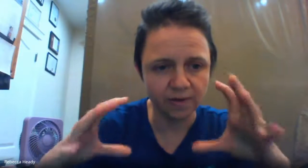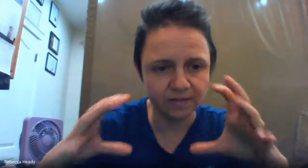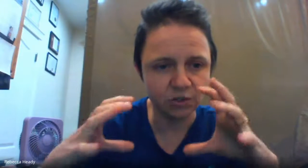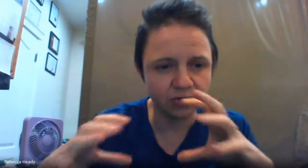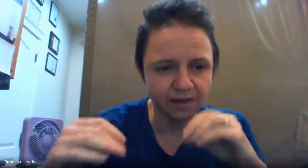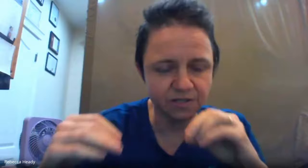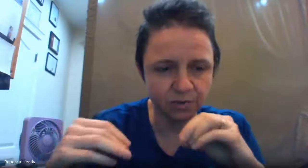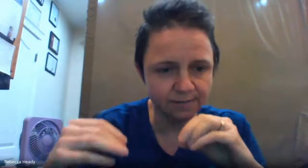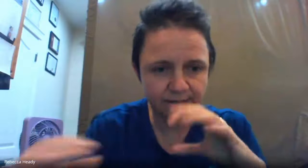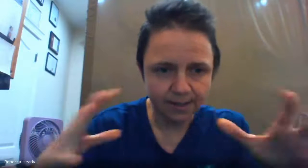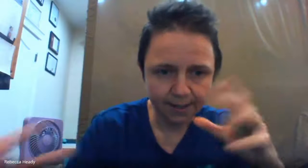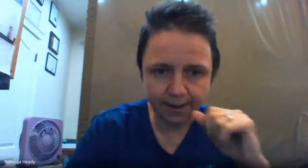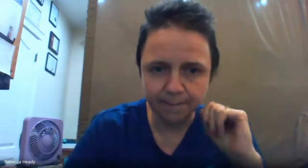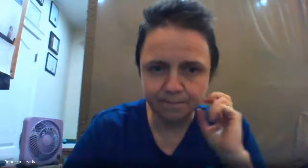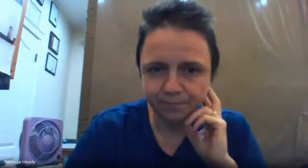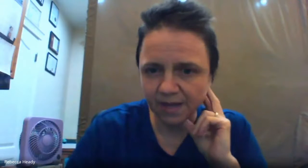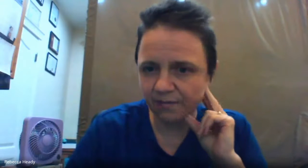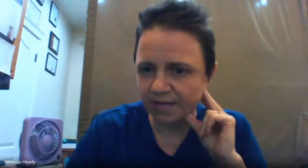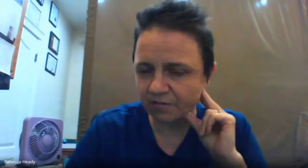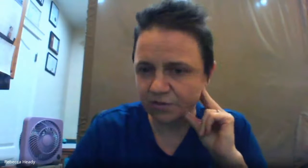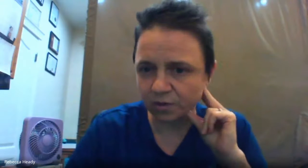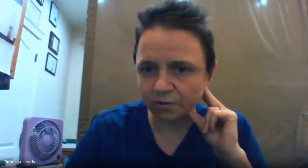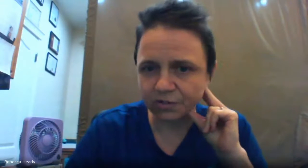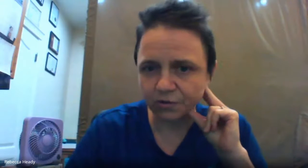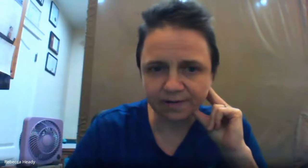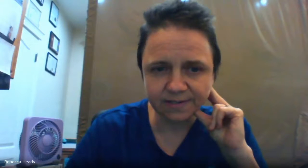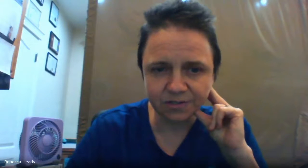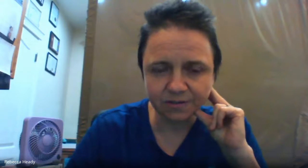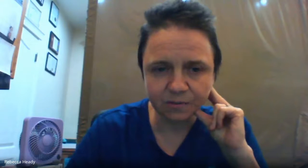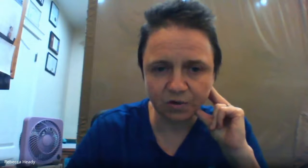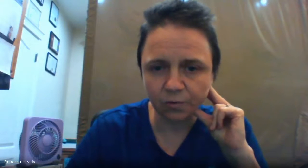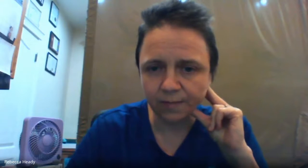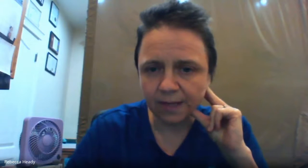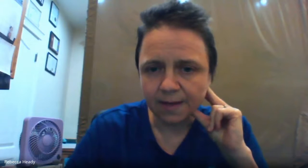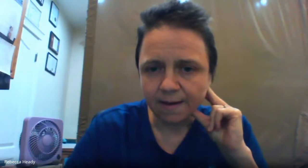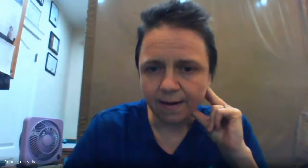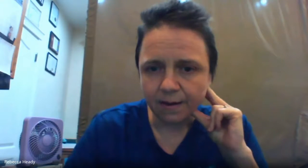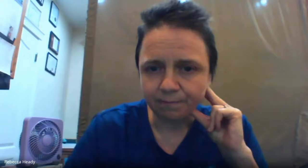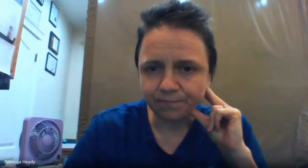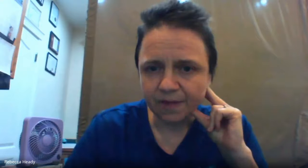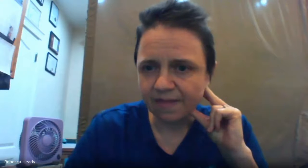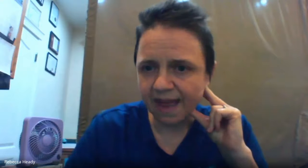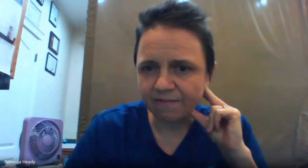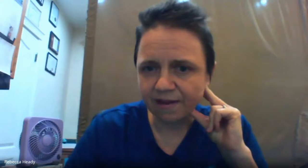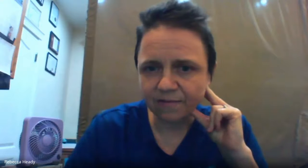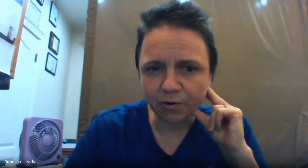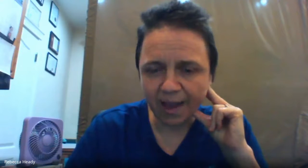the student how to do it. Kind of an individual little tutoring session. It's pretty cool. Then they have the